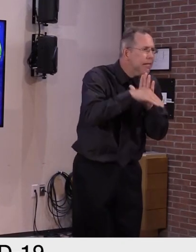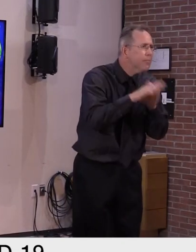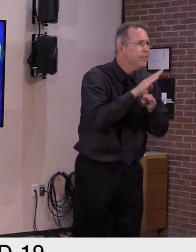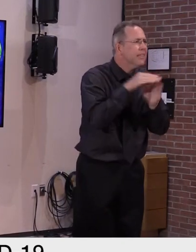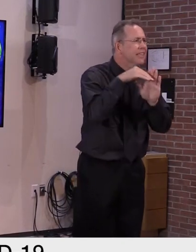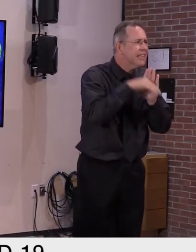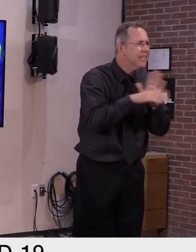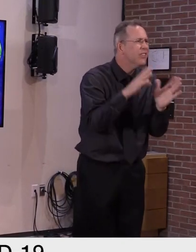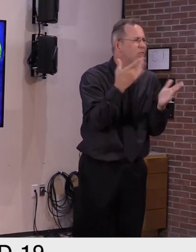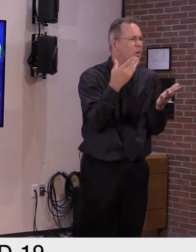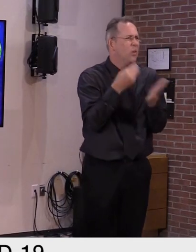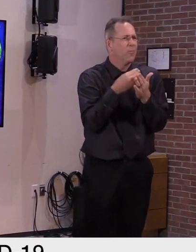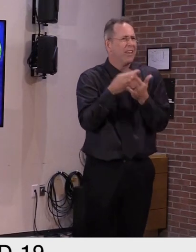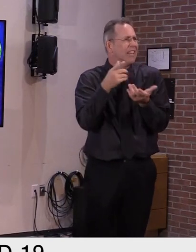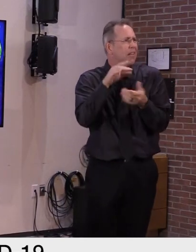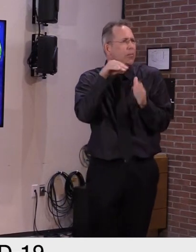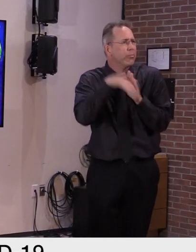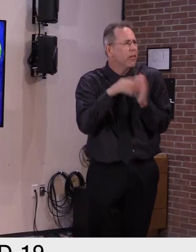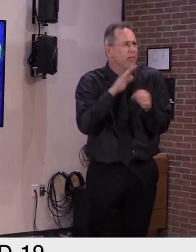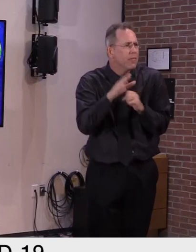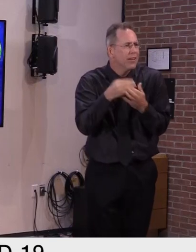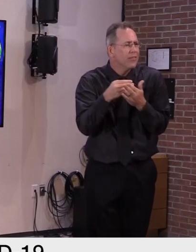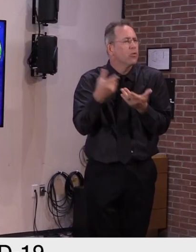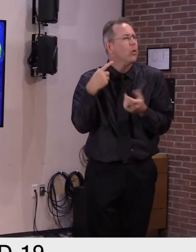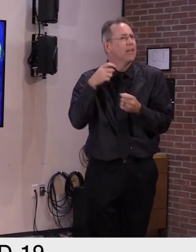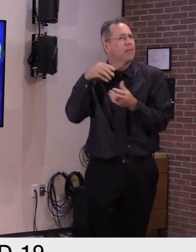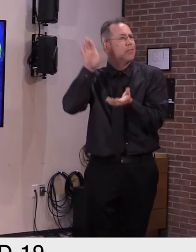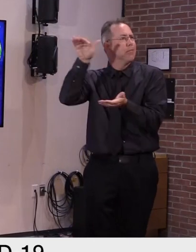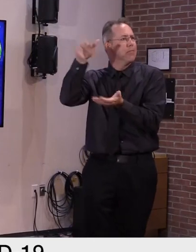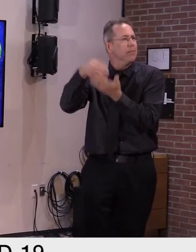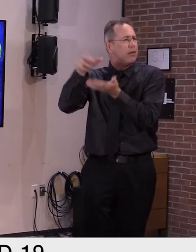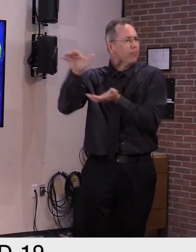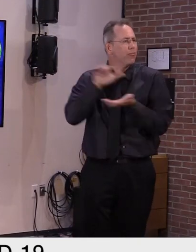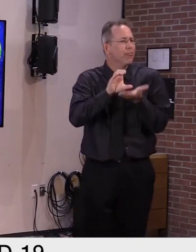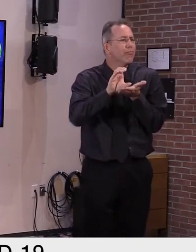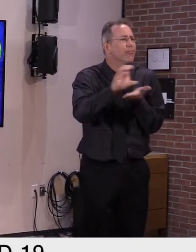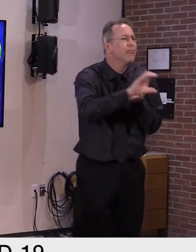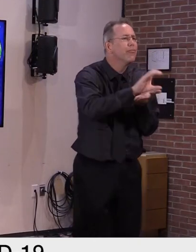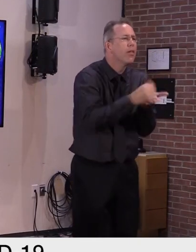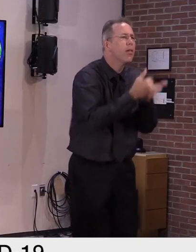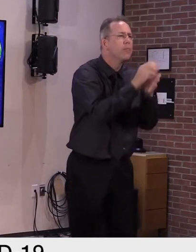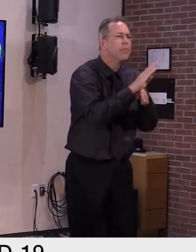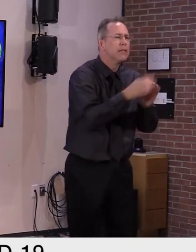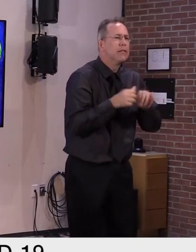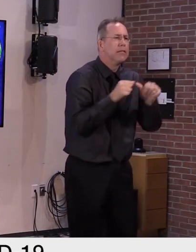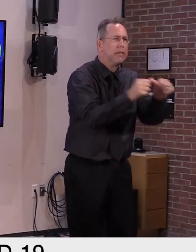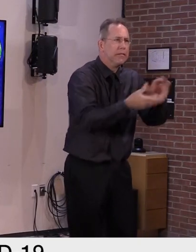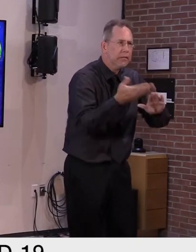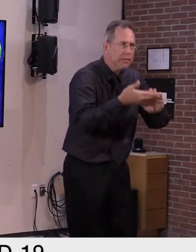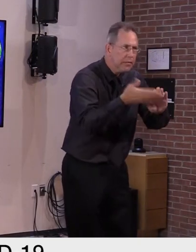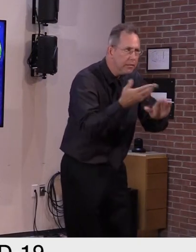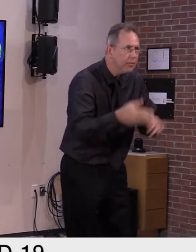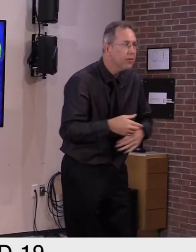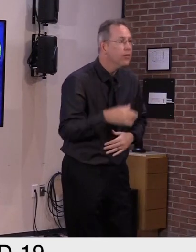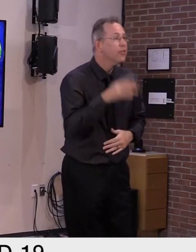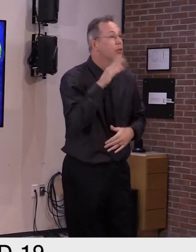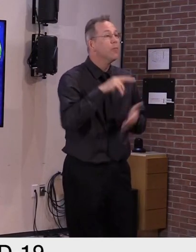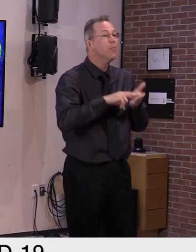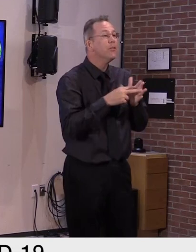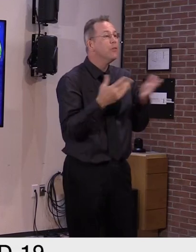our economy, and are a huge part of our communities, which makes Vermont such a great place to live, work, and